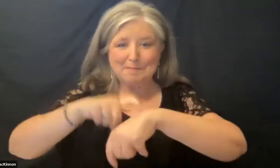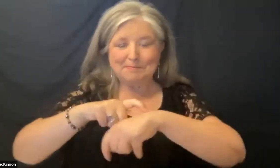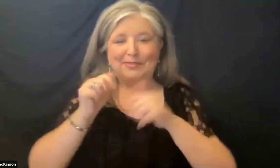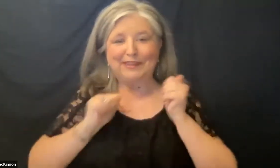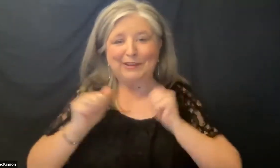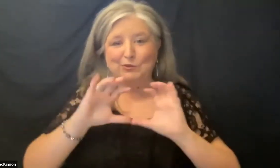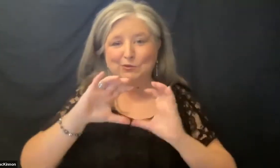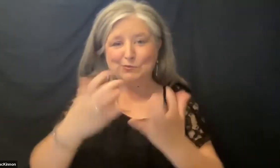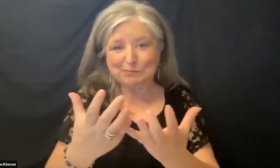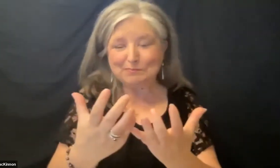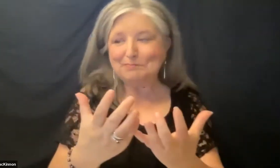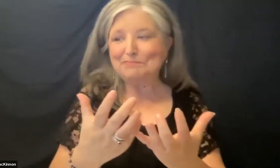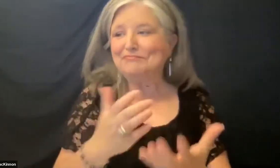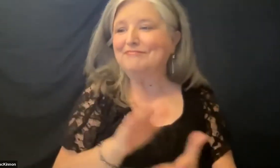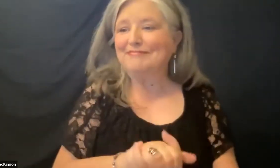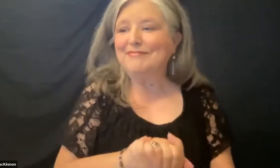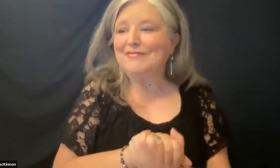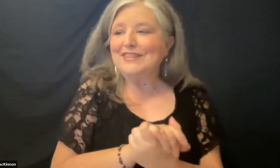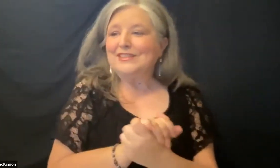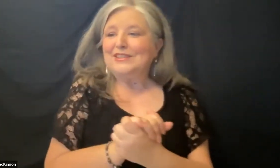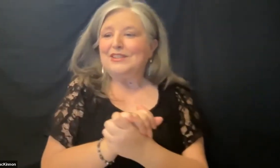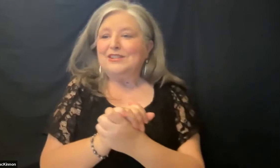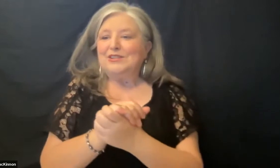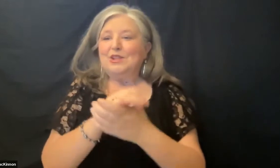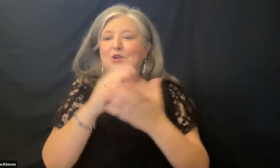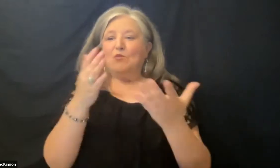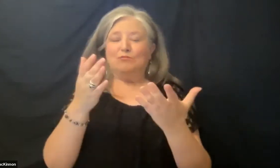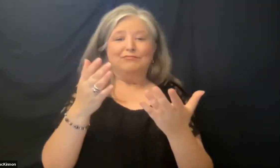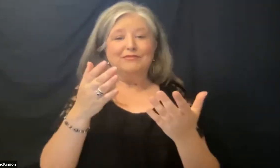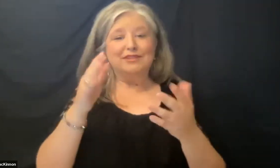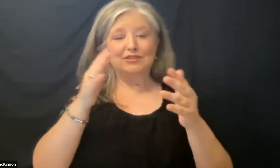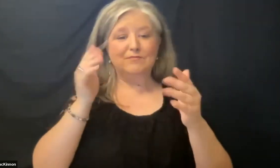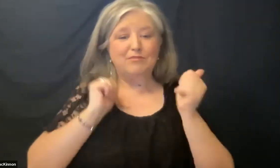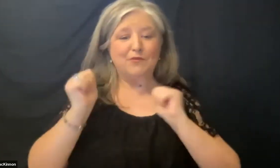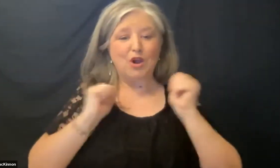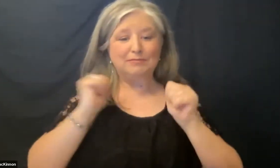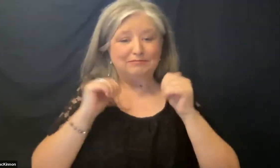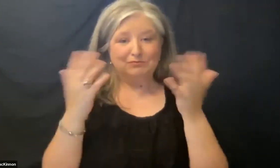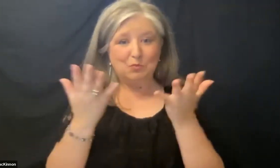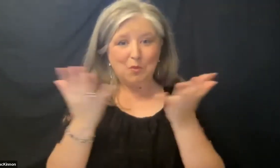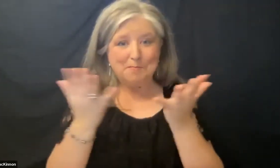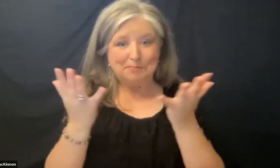and is one of the three founders of Deafy's Unique Time.